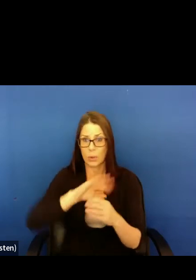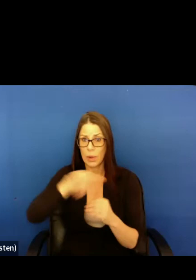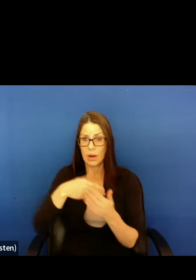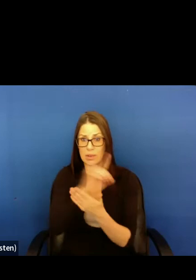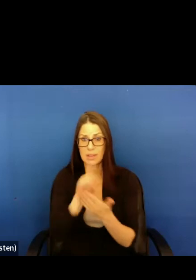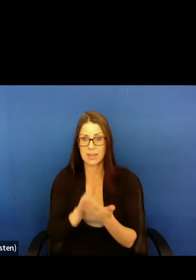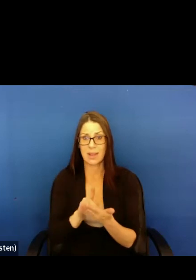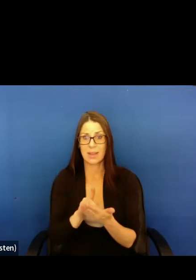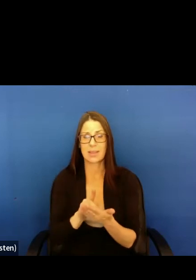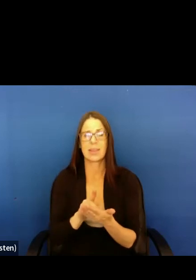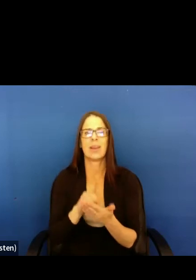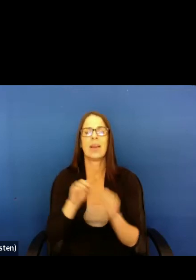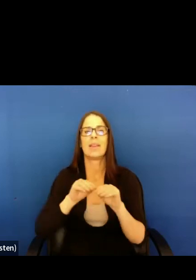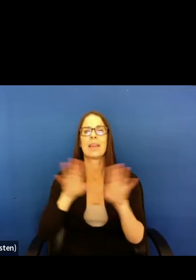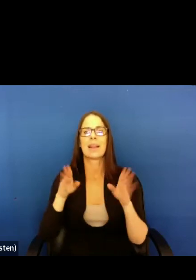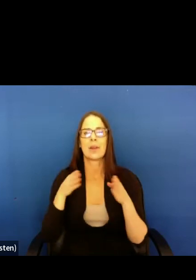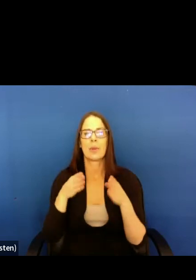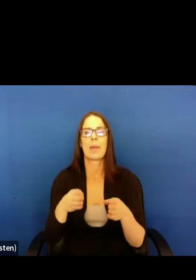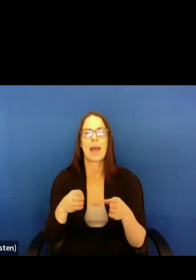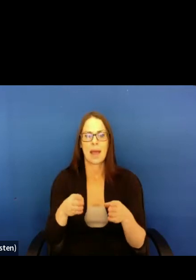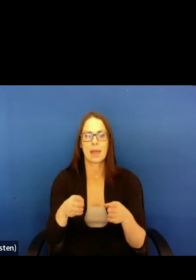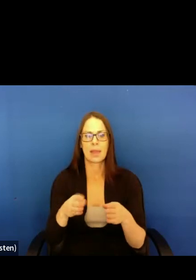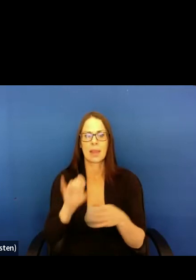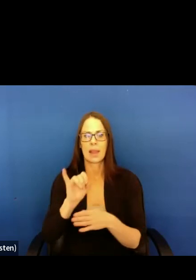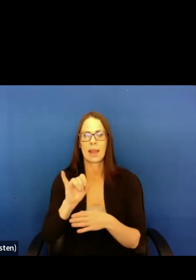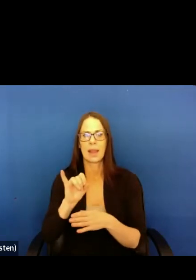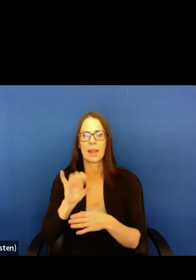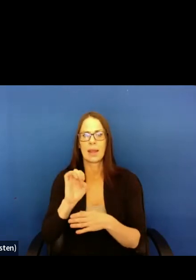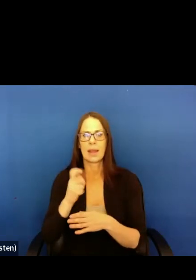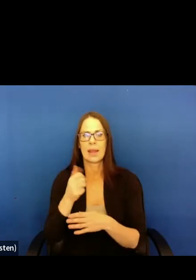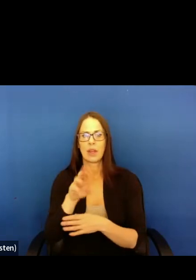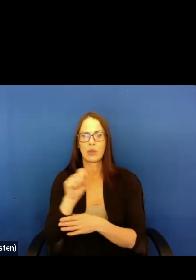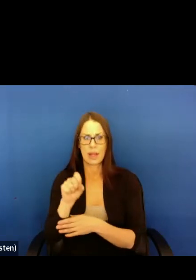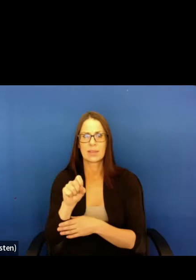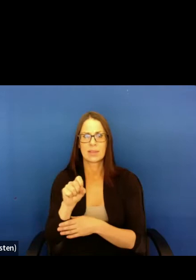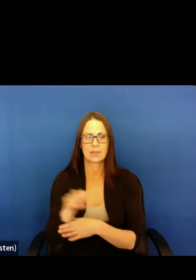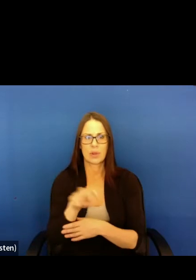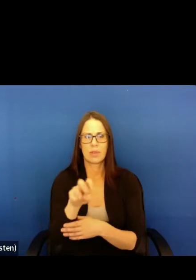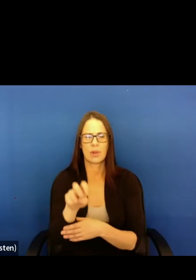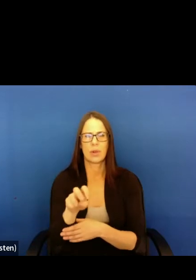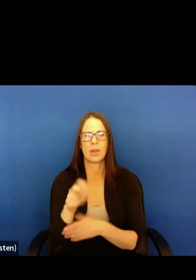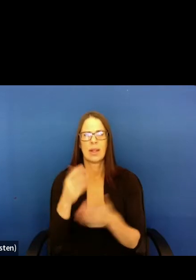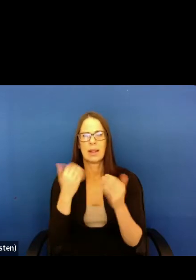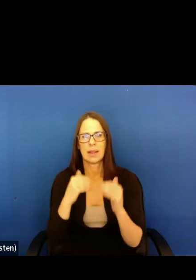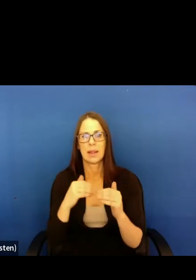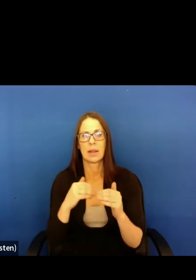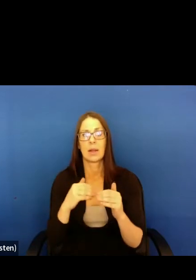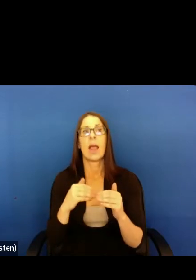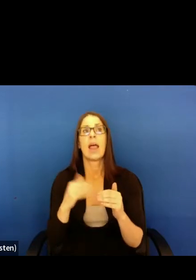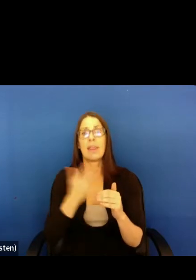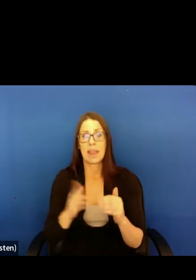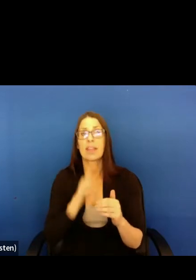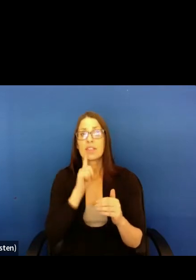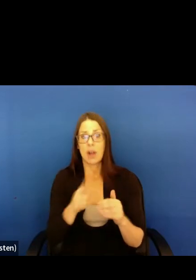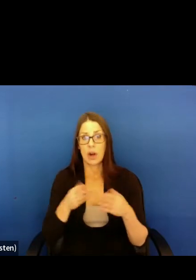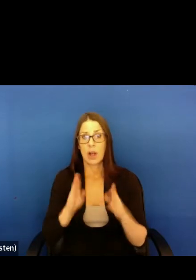really the clear path of egress and travel, the limits of protruding objects. Things are allowed to protrude off the wall, but there's a limit